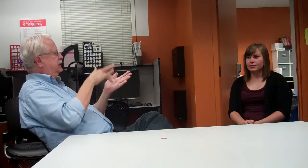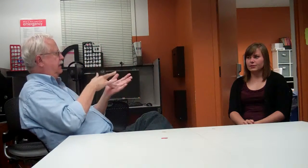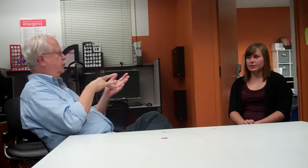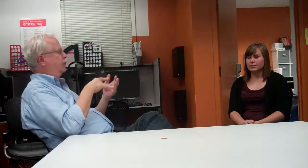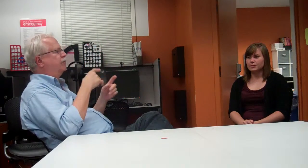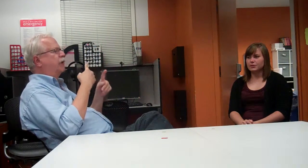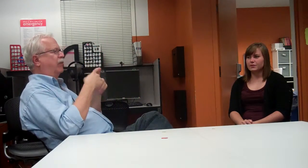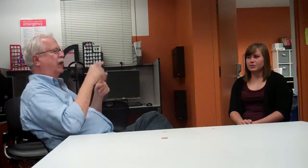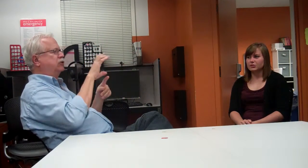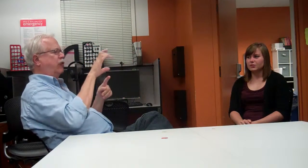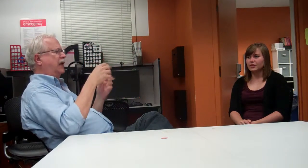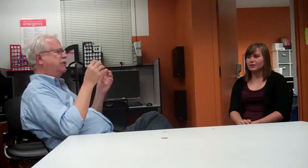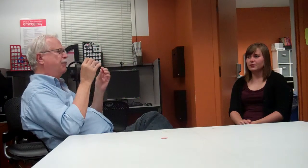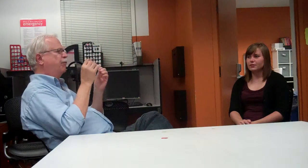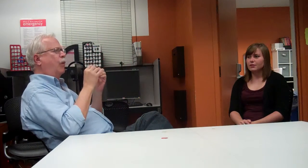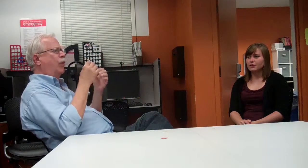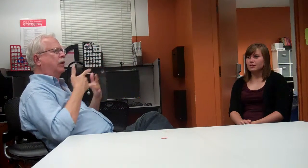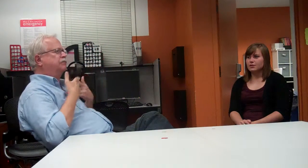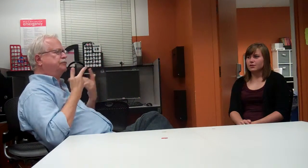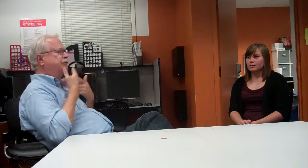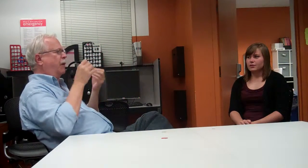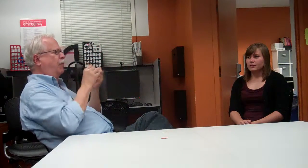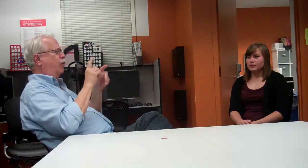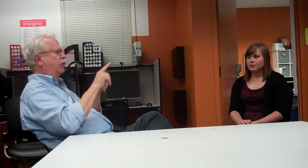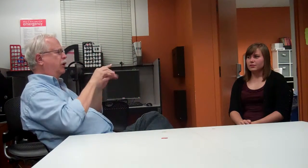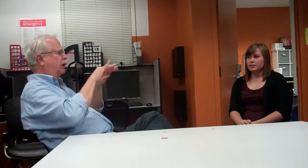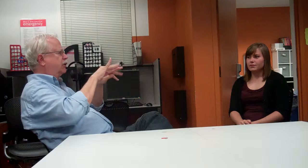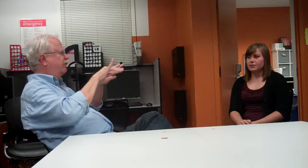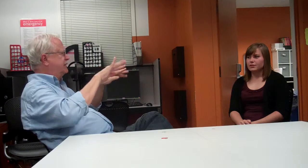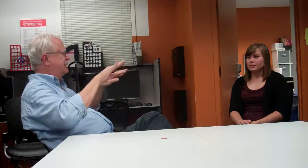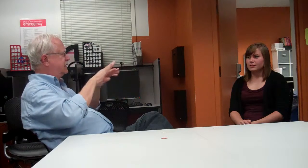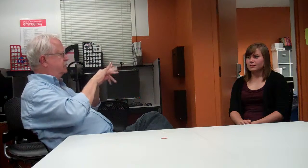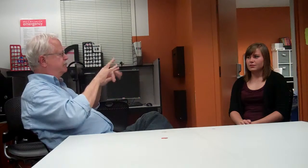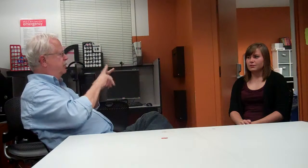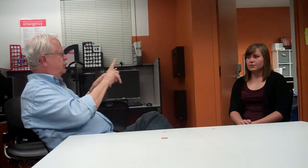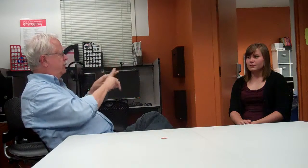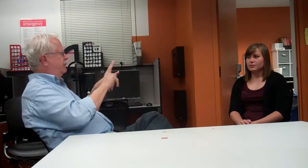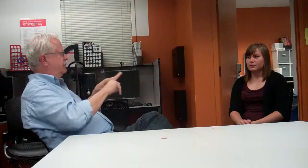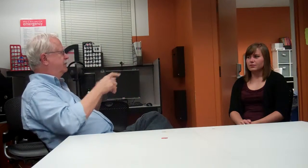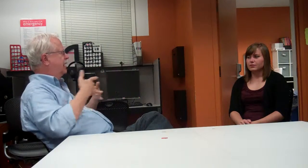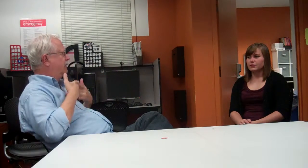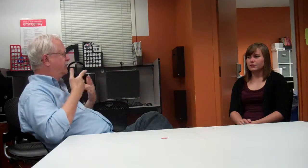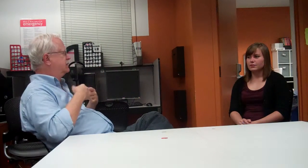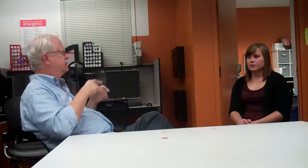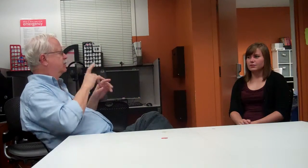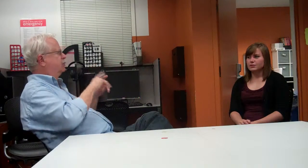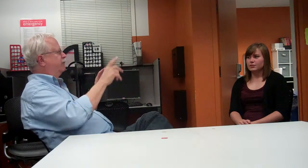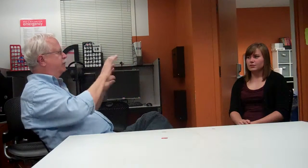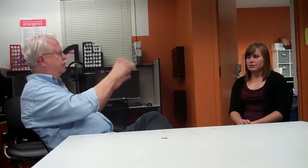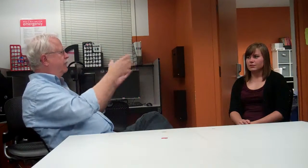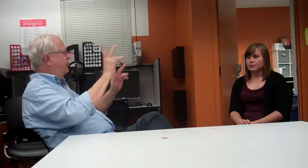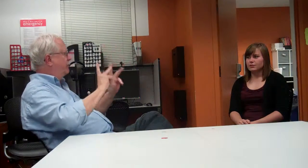And it's more central located. It's nice when you're driving too, because then you're only